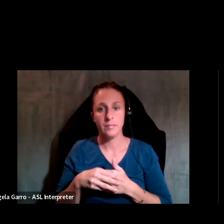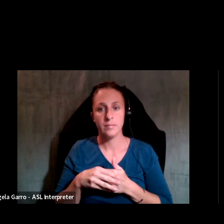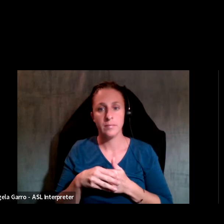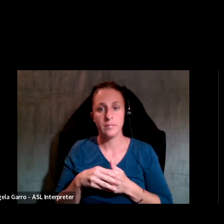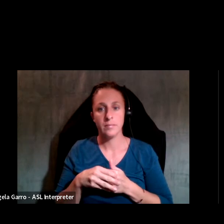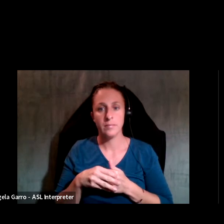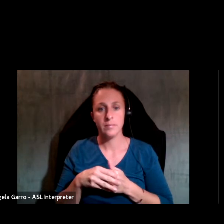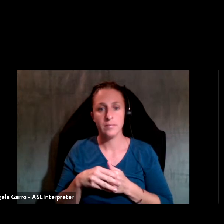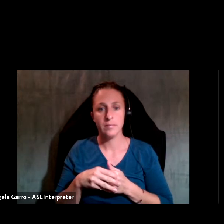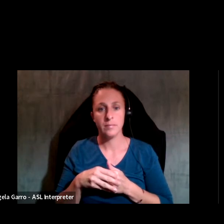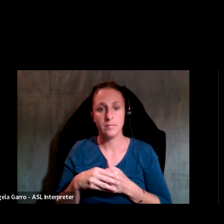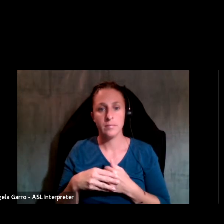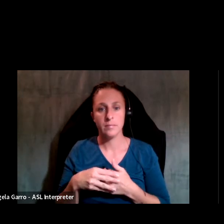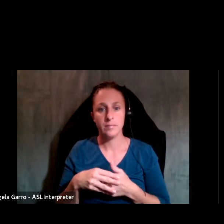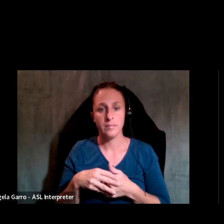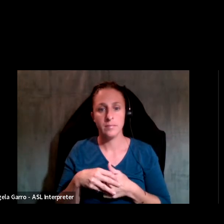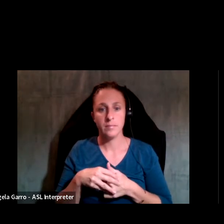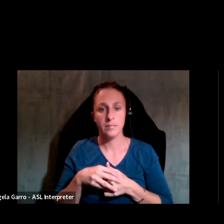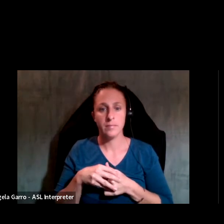Thank you,